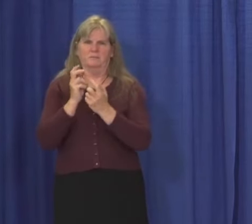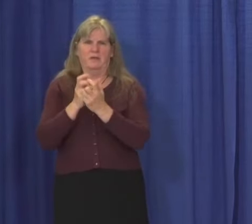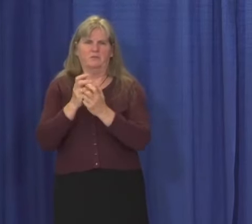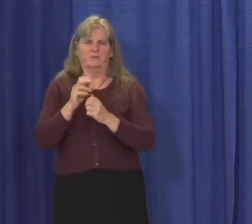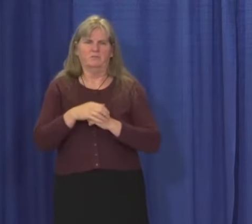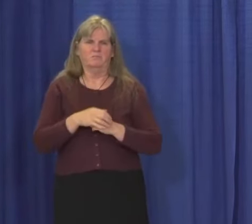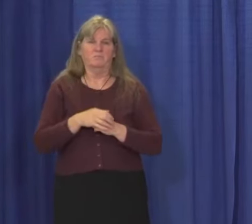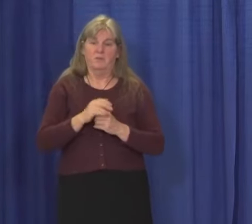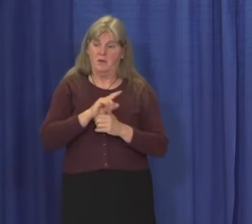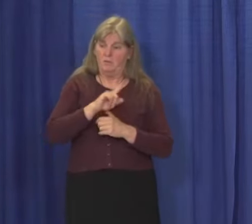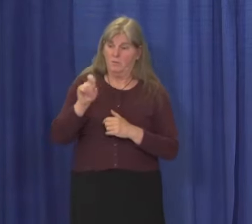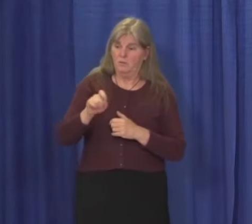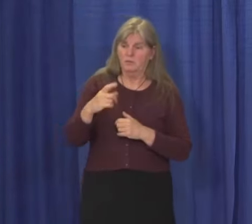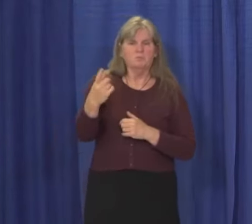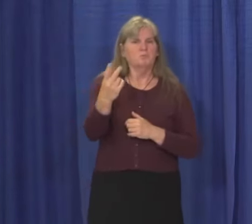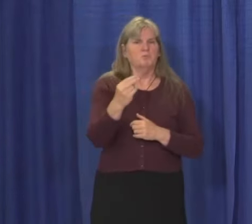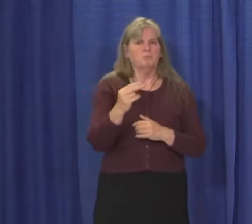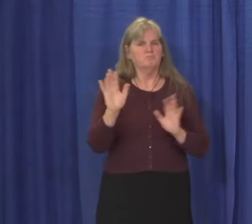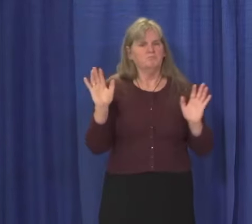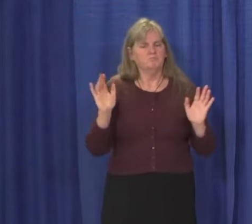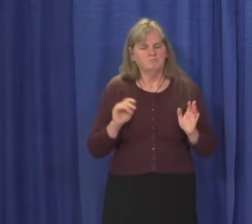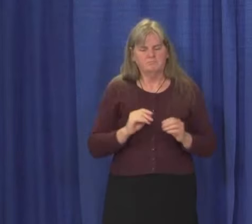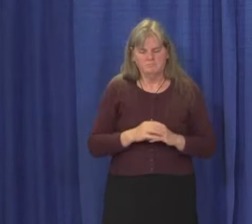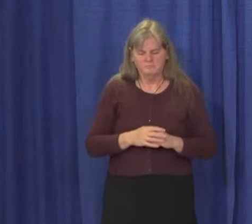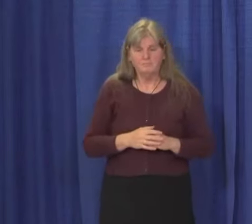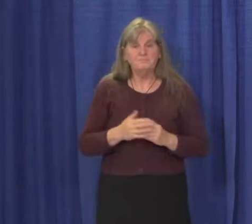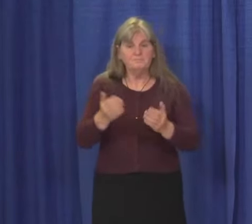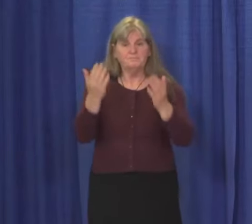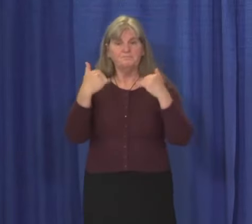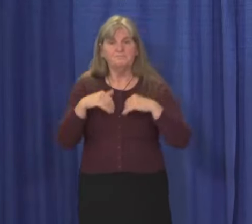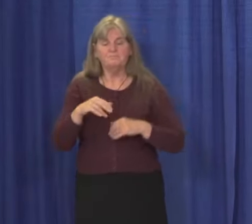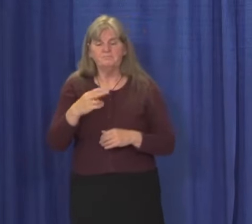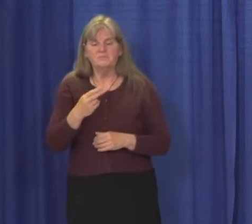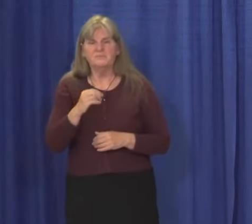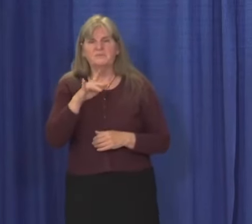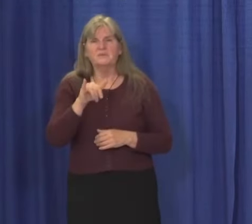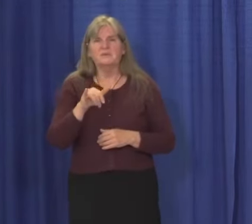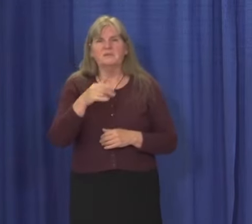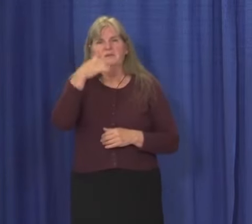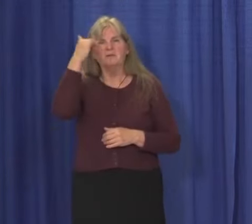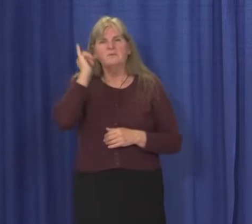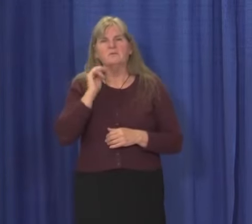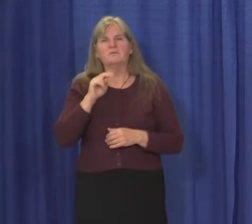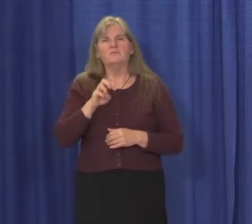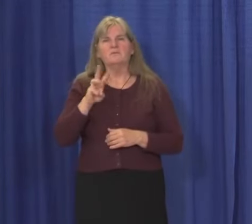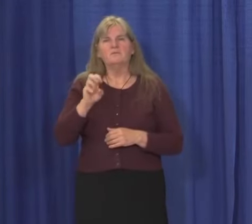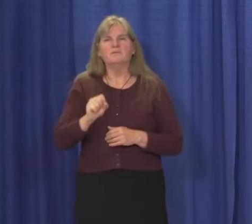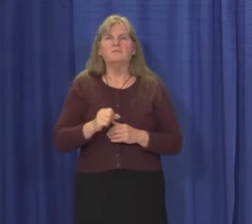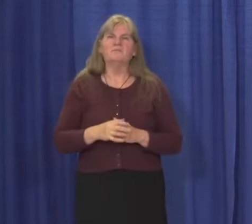No, just the one question for me. Thank you. Thank you very much. We'll move now to Haley, Yukon News.